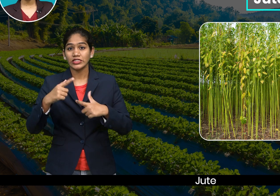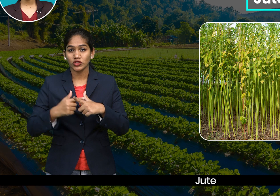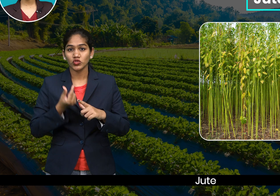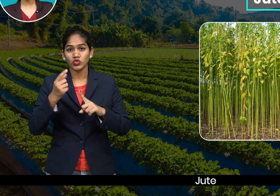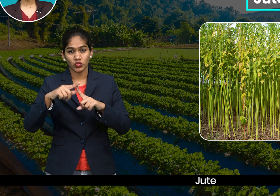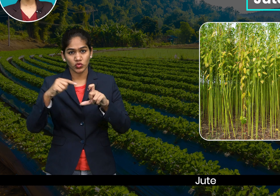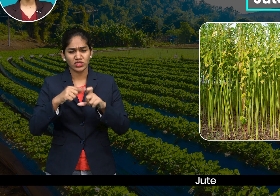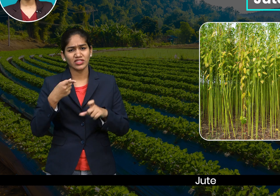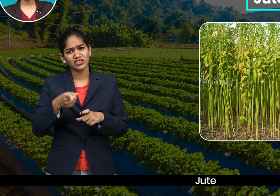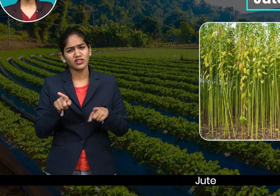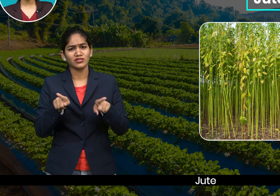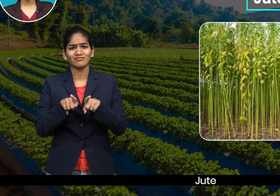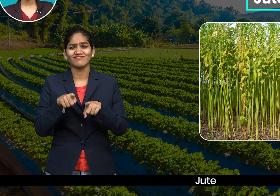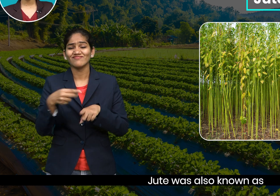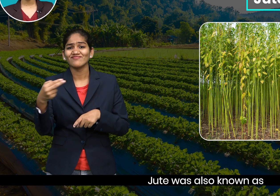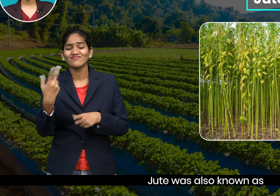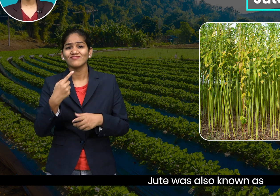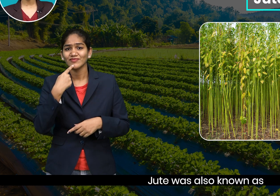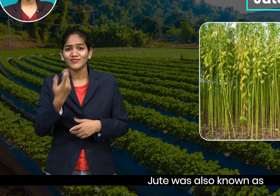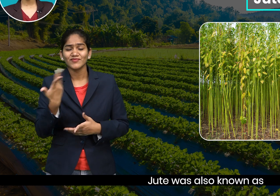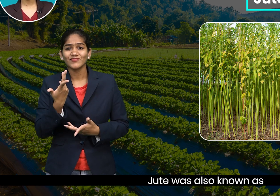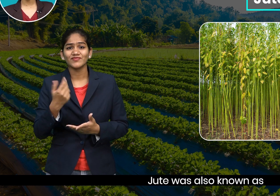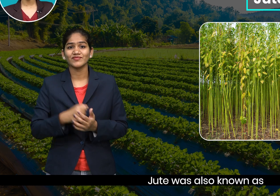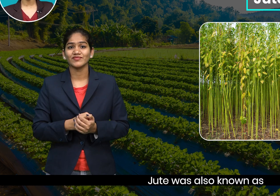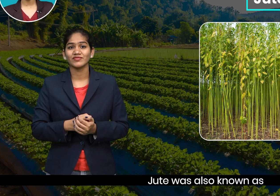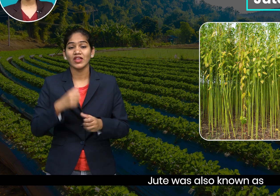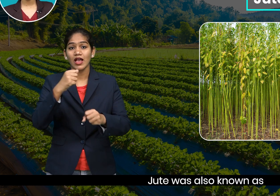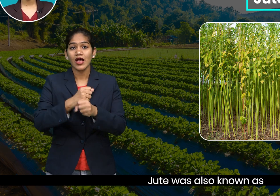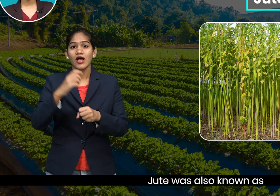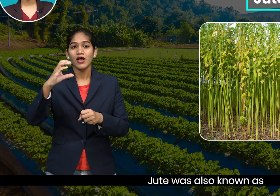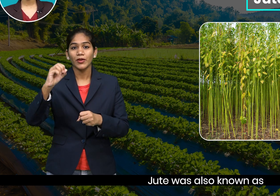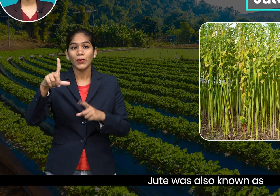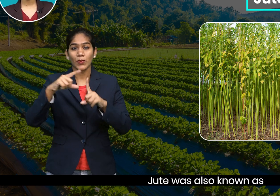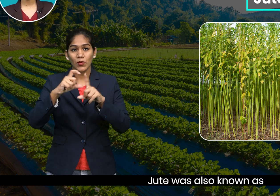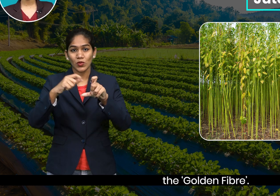Jute was also known as the golden fiber.